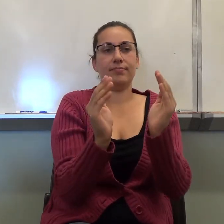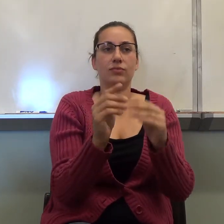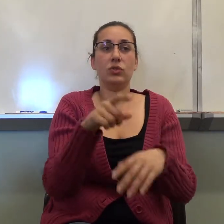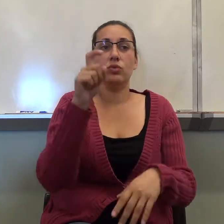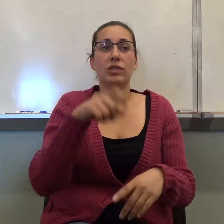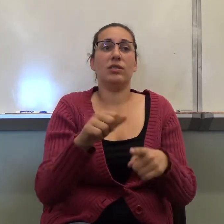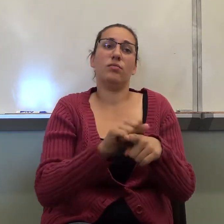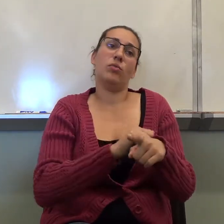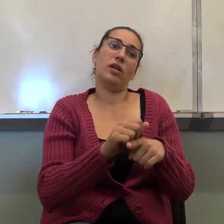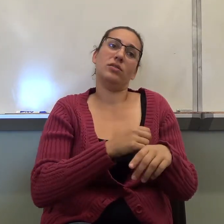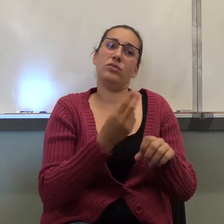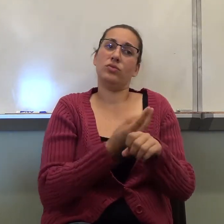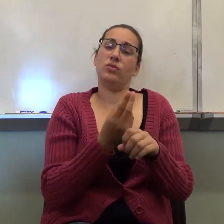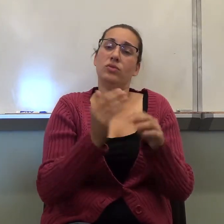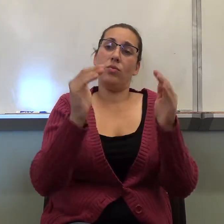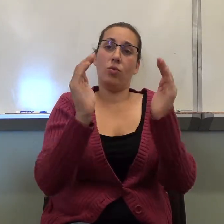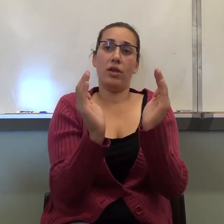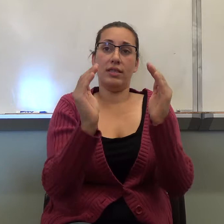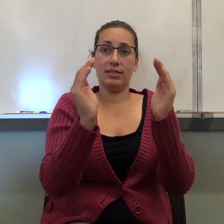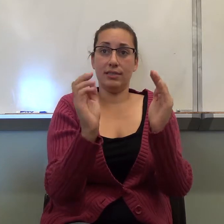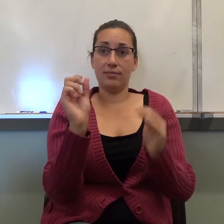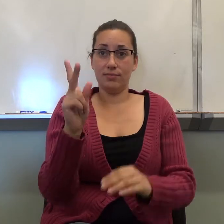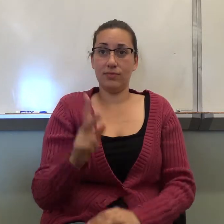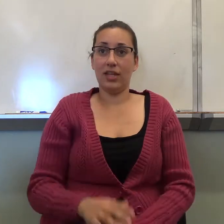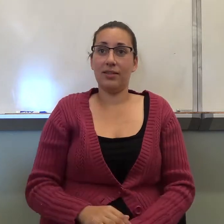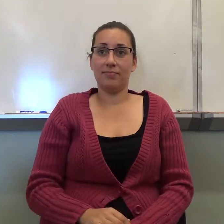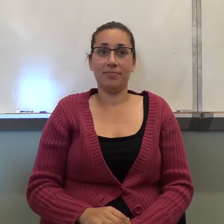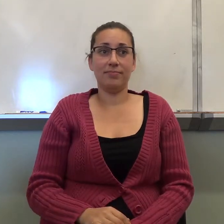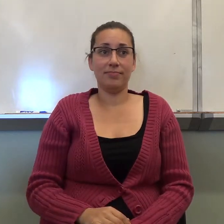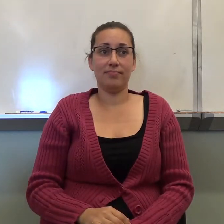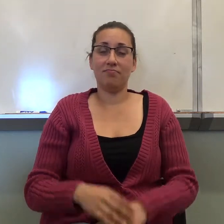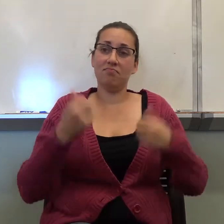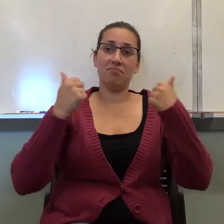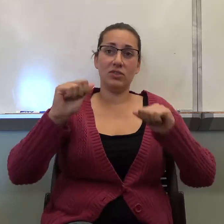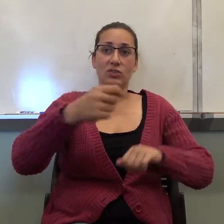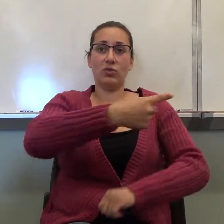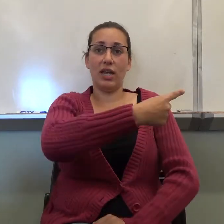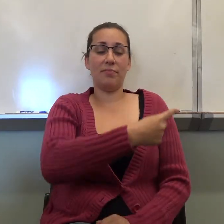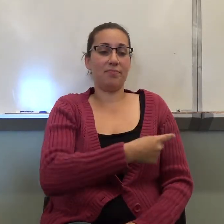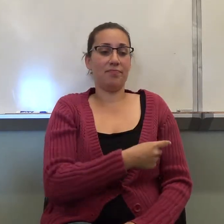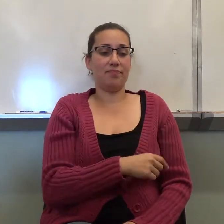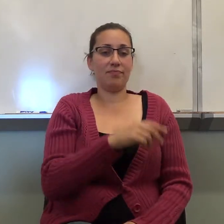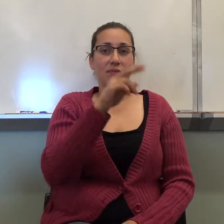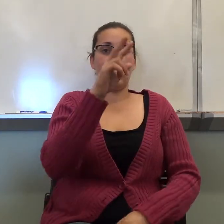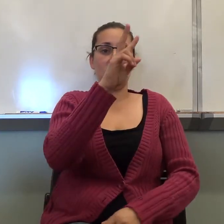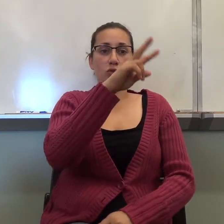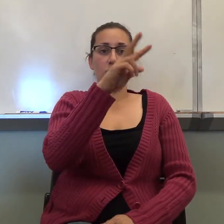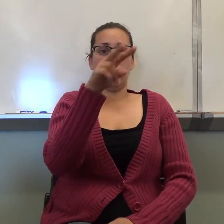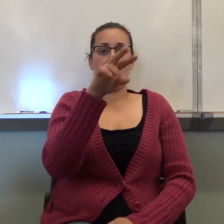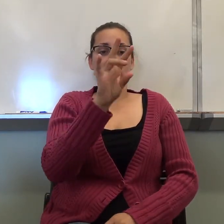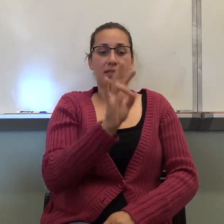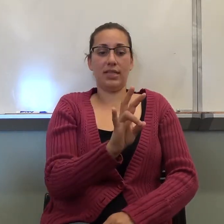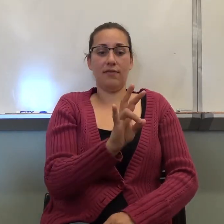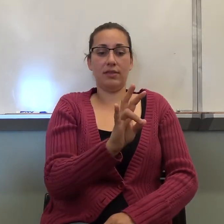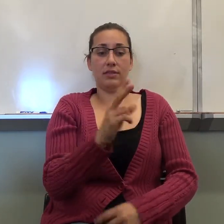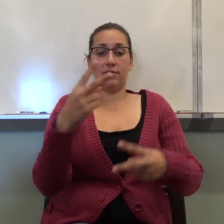parentheses, okay? Now let's go ahead and do it. All right, so we've got 22/7 multiplied by